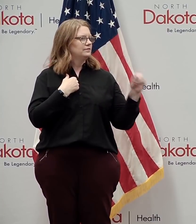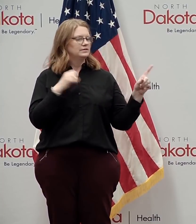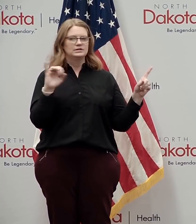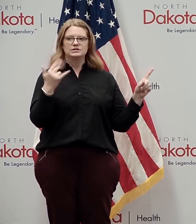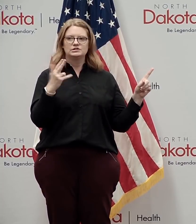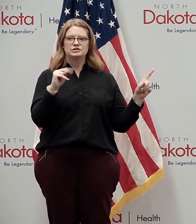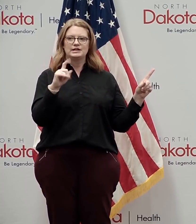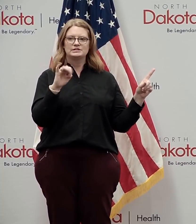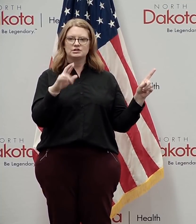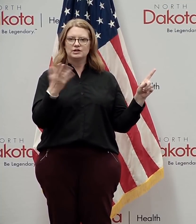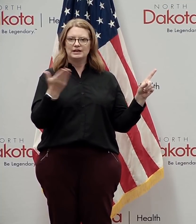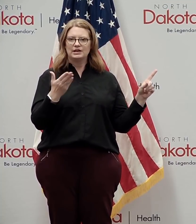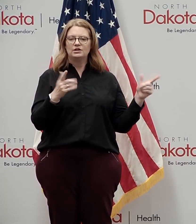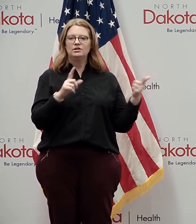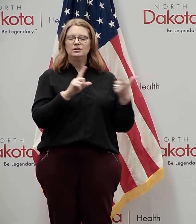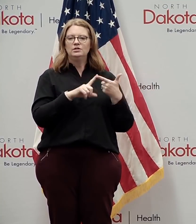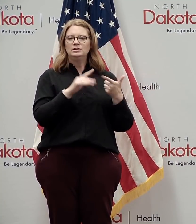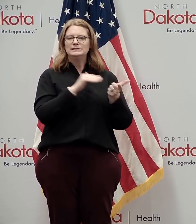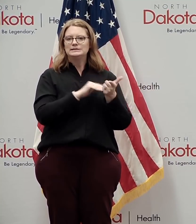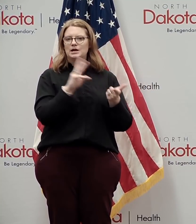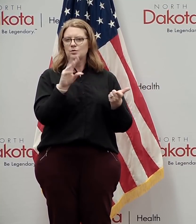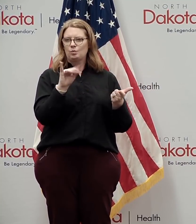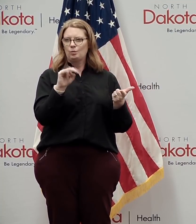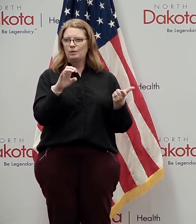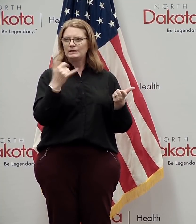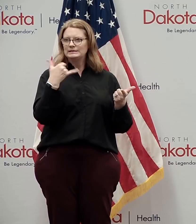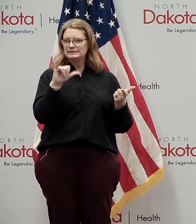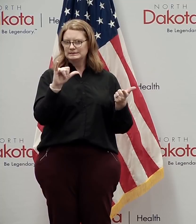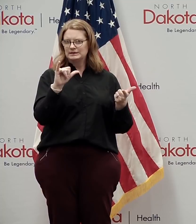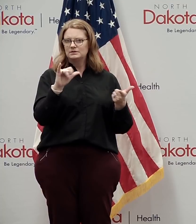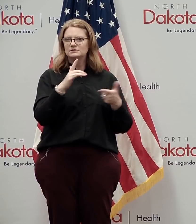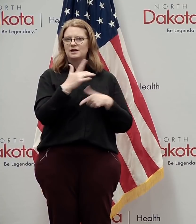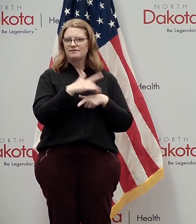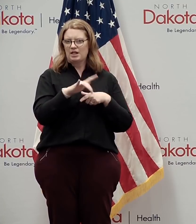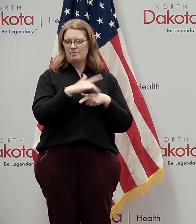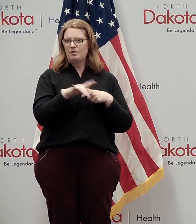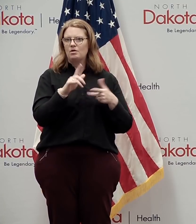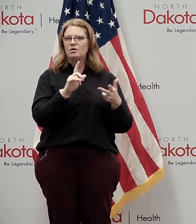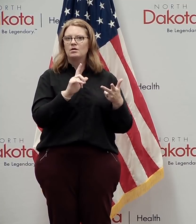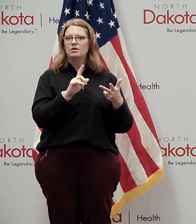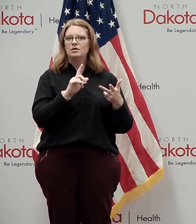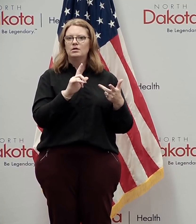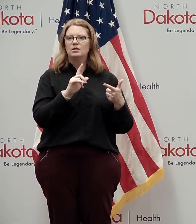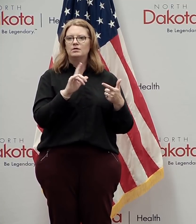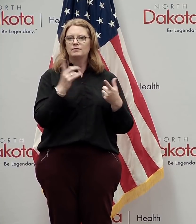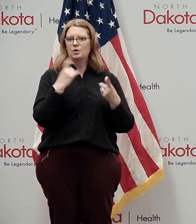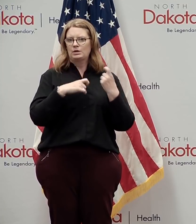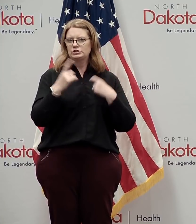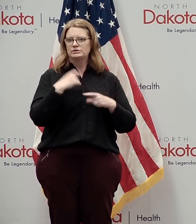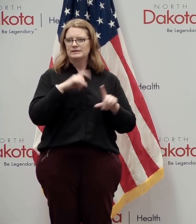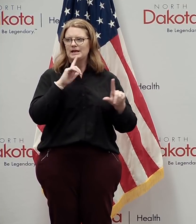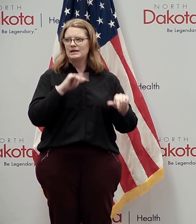the Chancellor here, and I believe Josh Wynne is going to be available also online for Q&A.